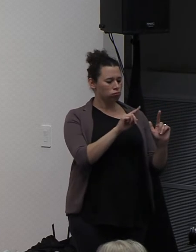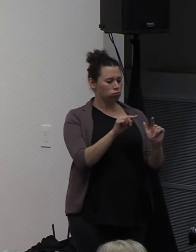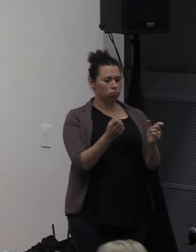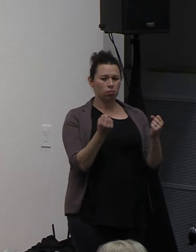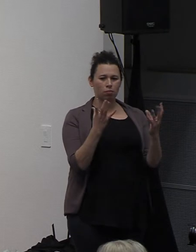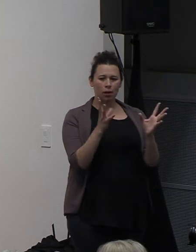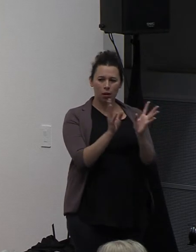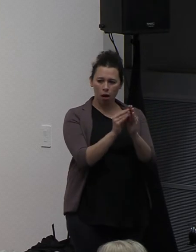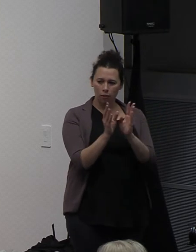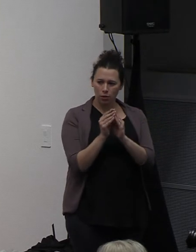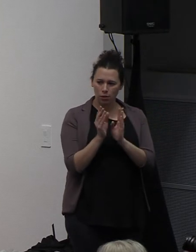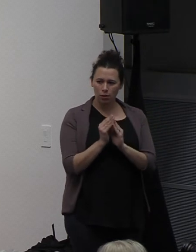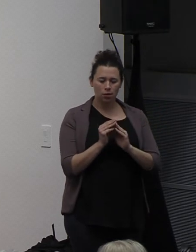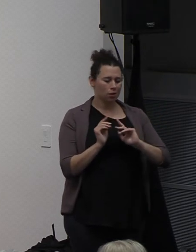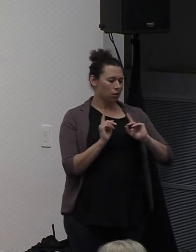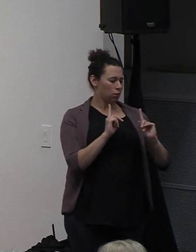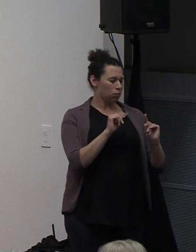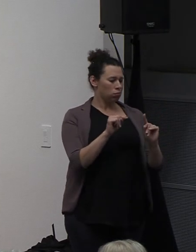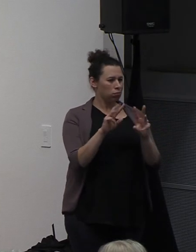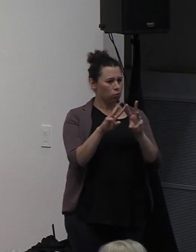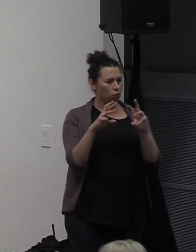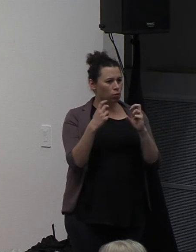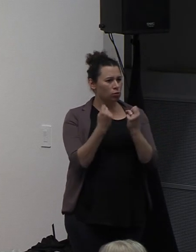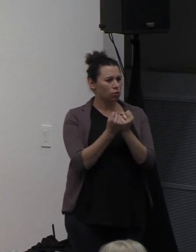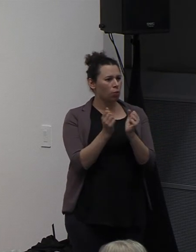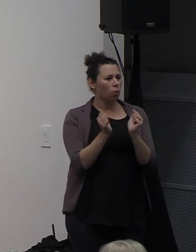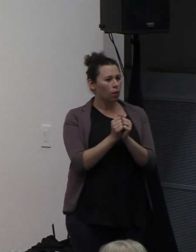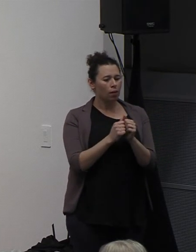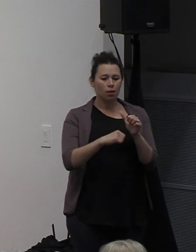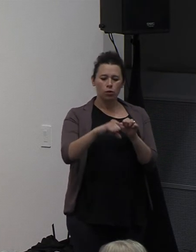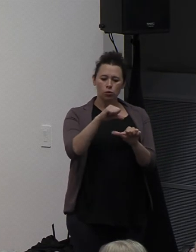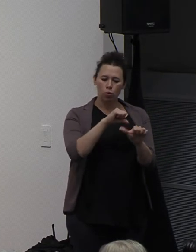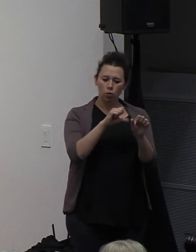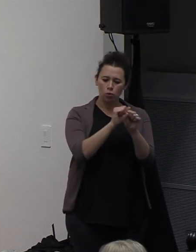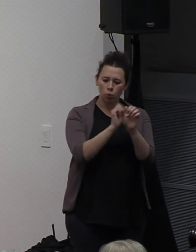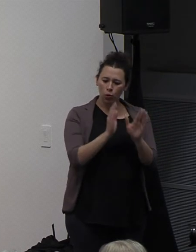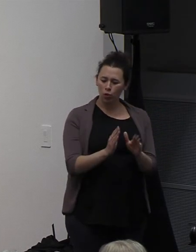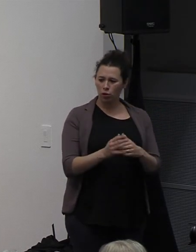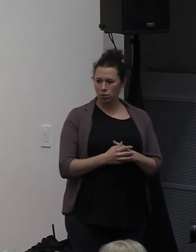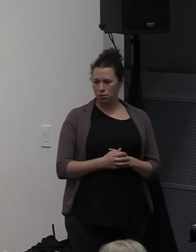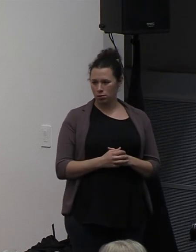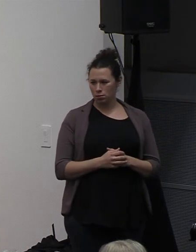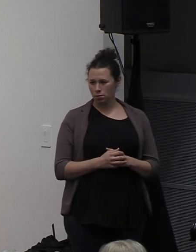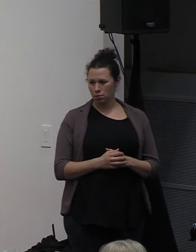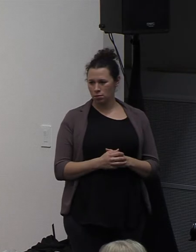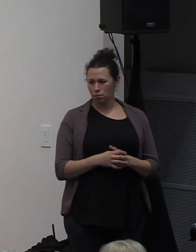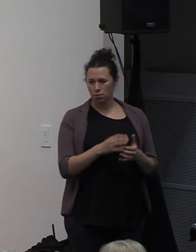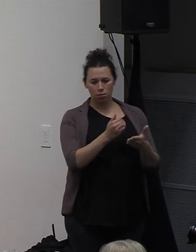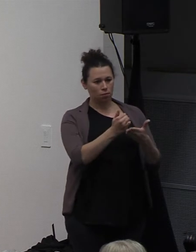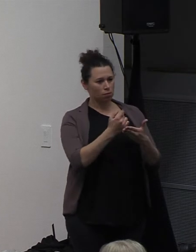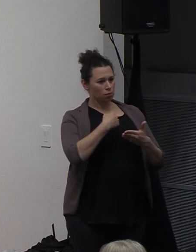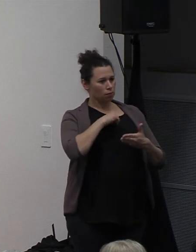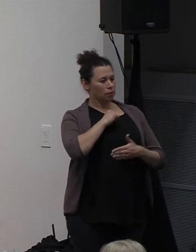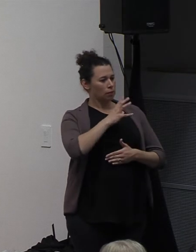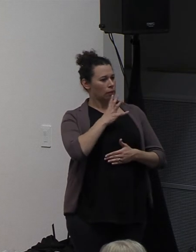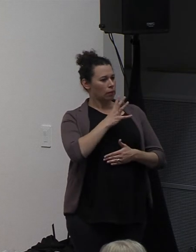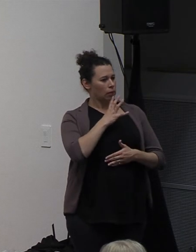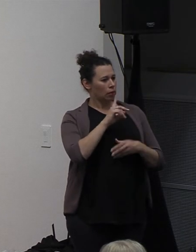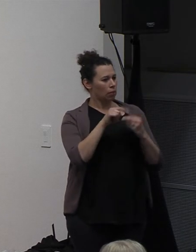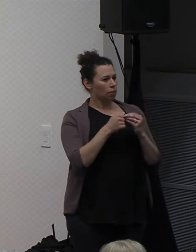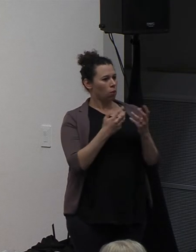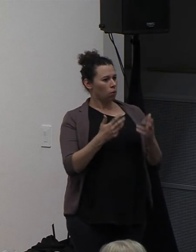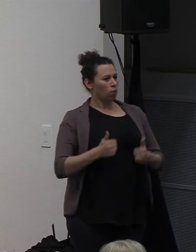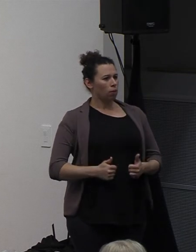attended workshops with social workers who helped us learn to speak about what we lived through.